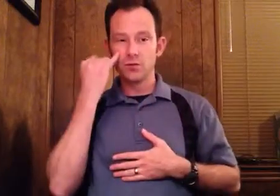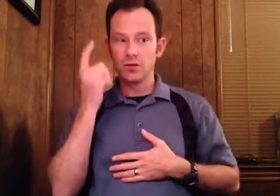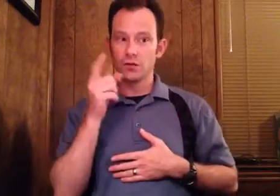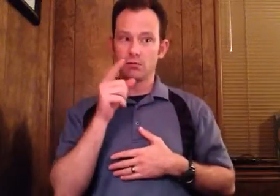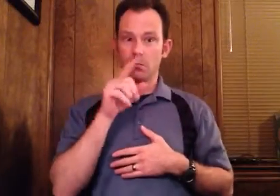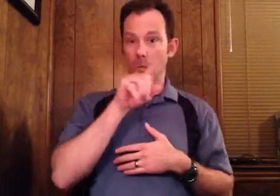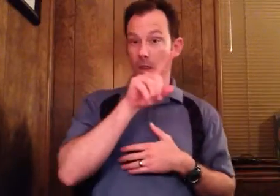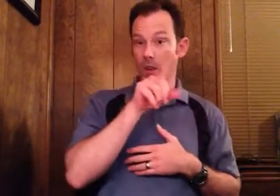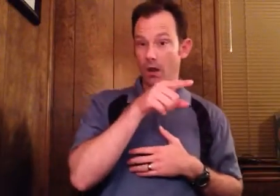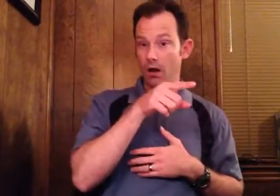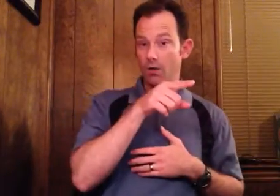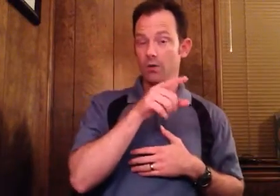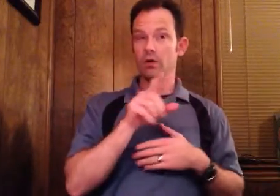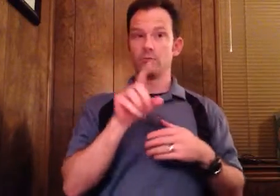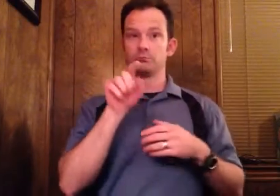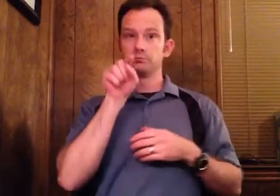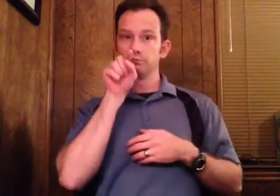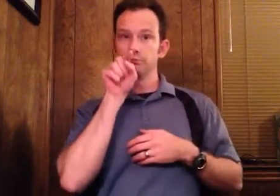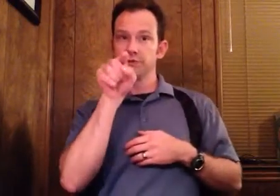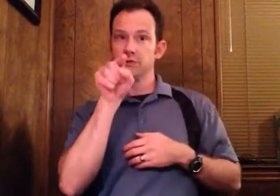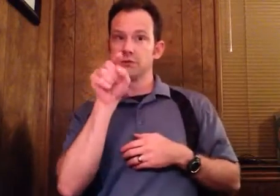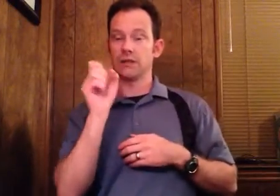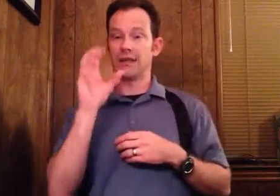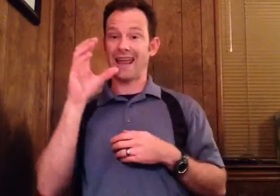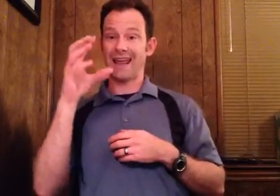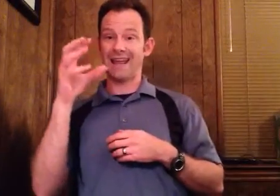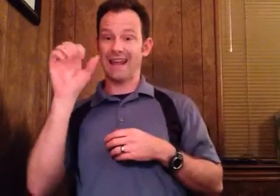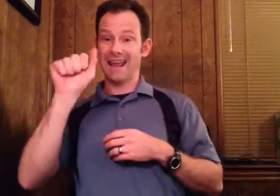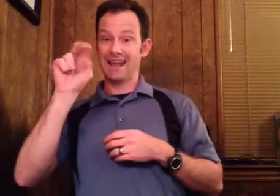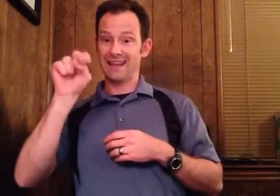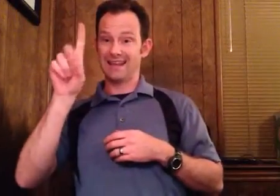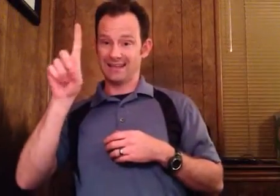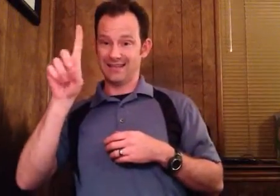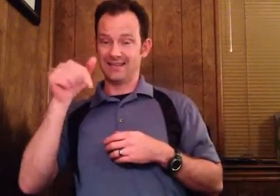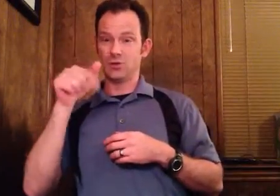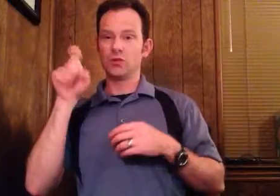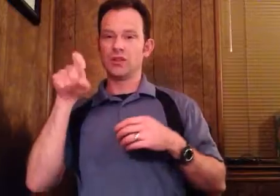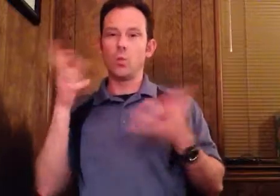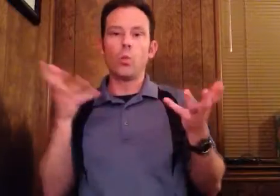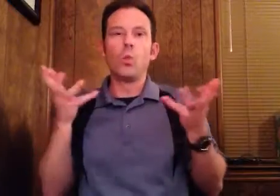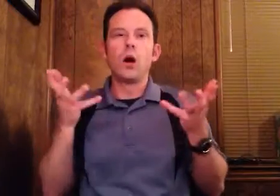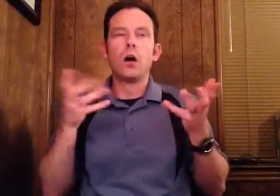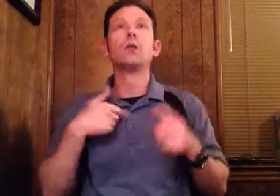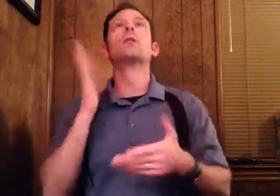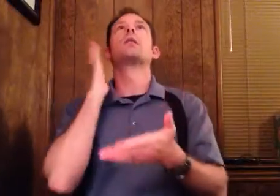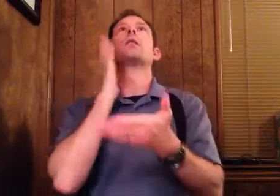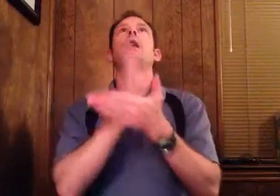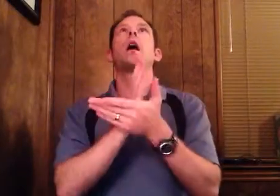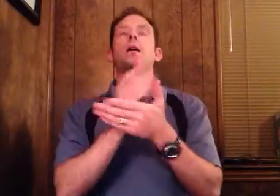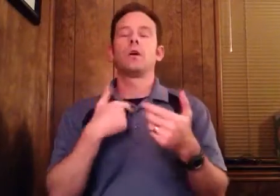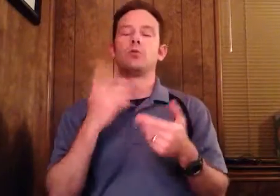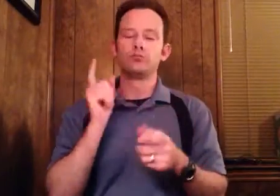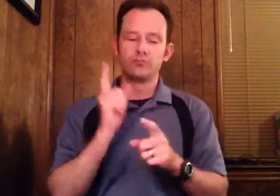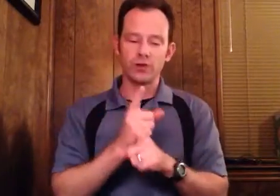to Stop. Okay, so let's start at the beginning. Sarah has a total of 96 DVDs in